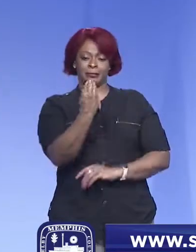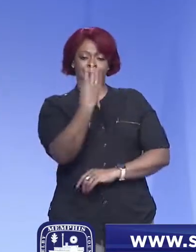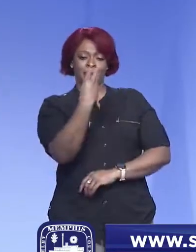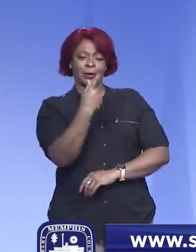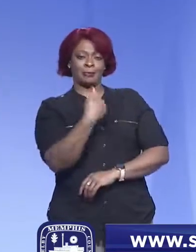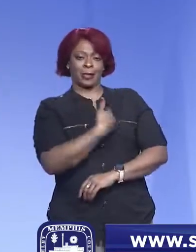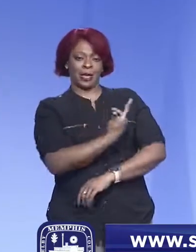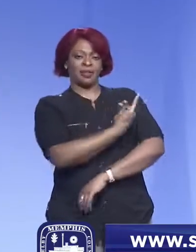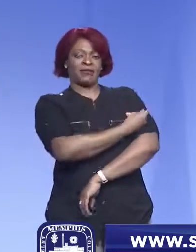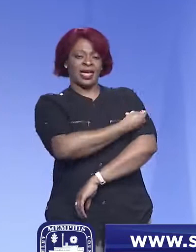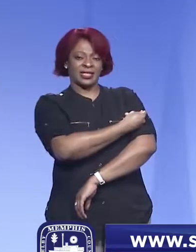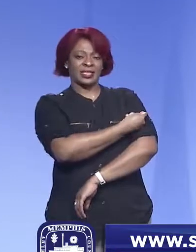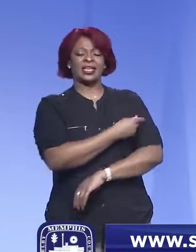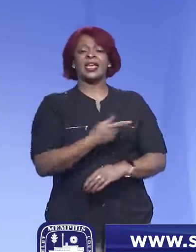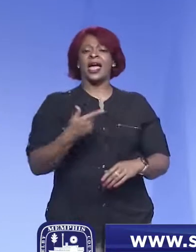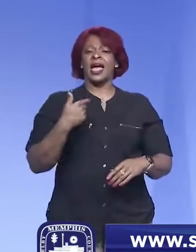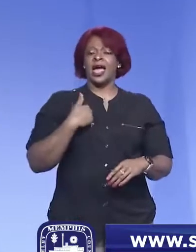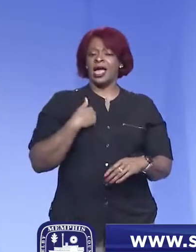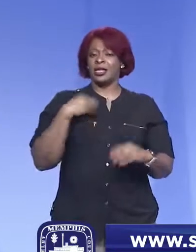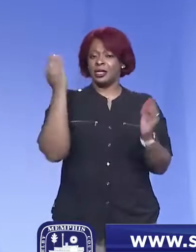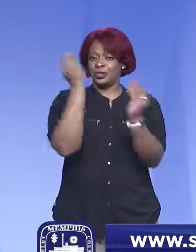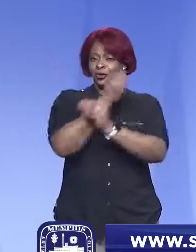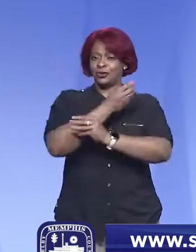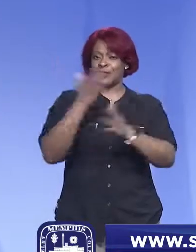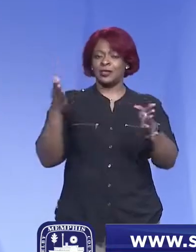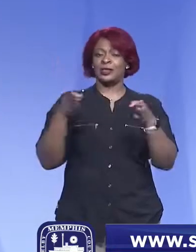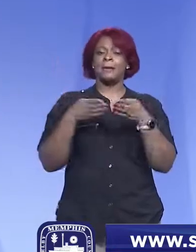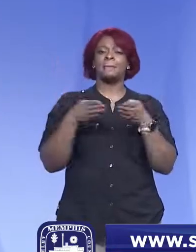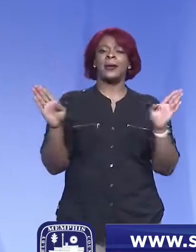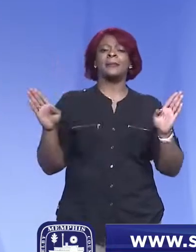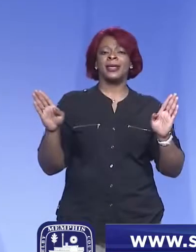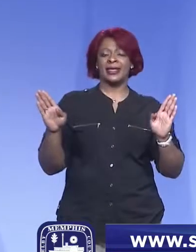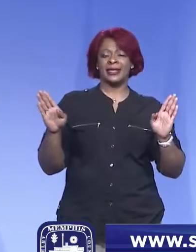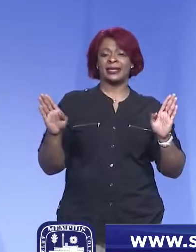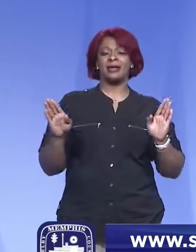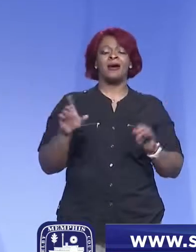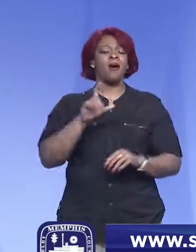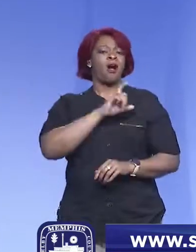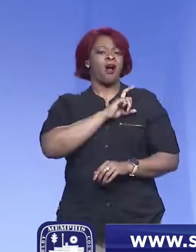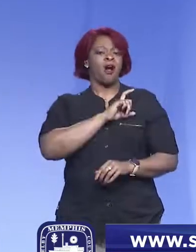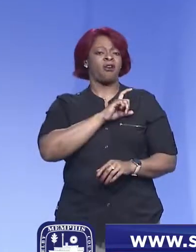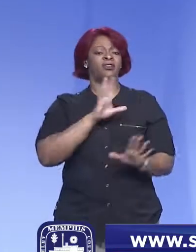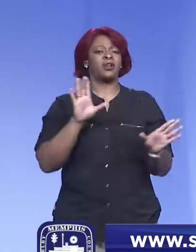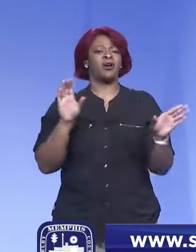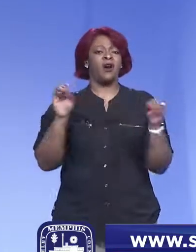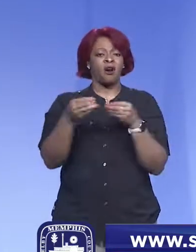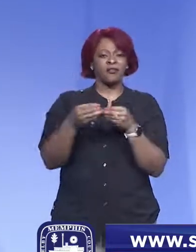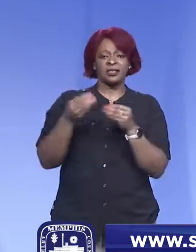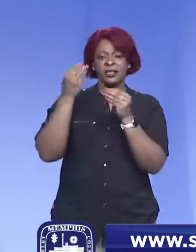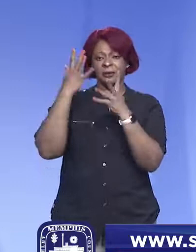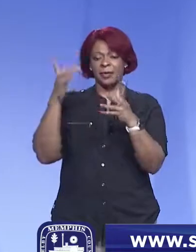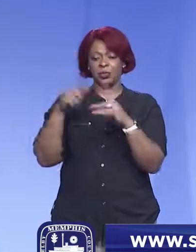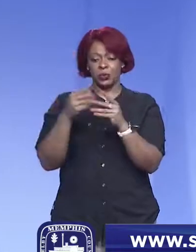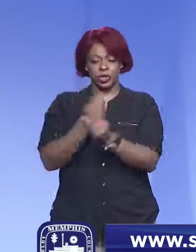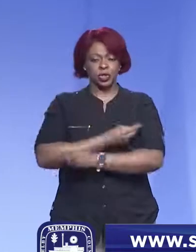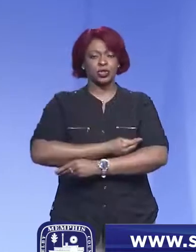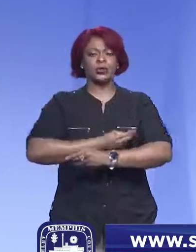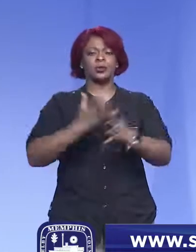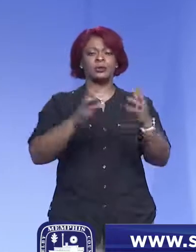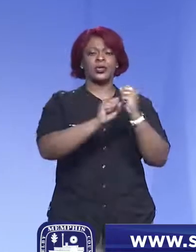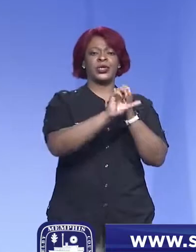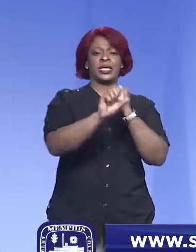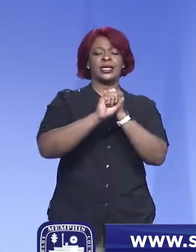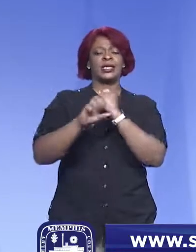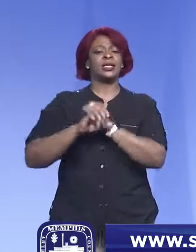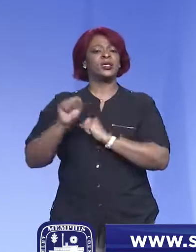and instructed our public officer, information officer, to distribute it so